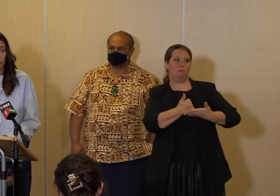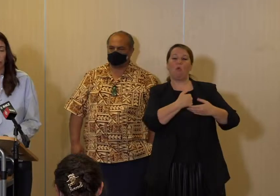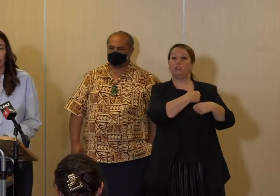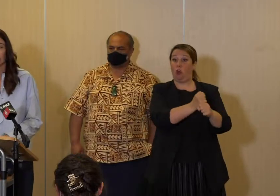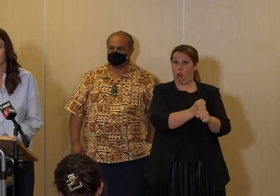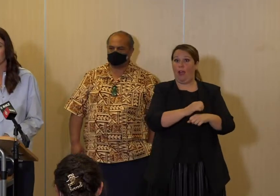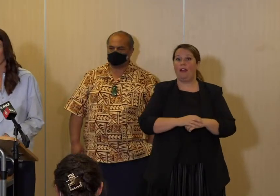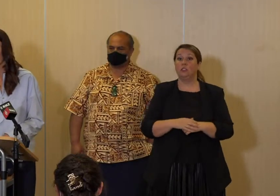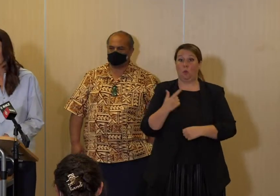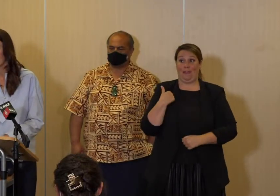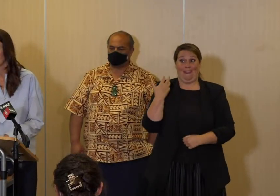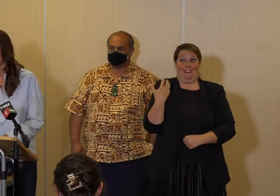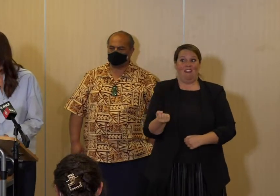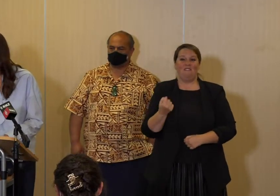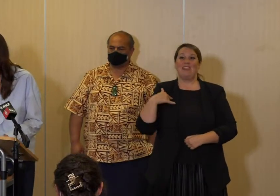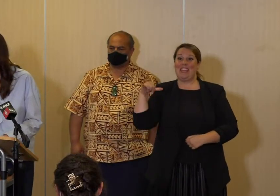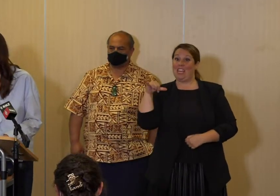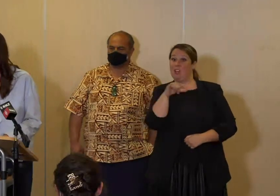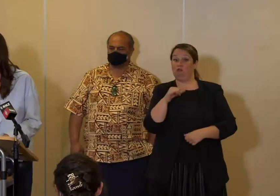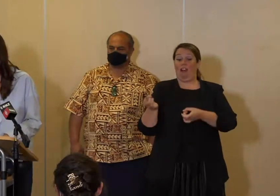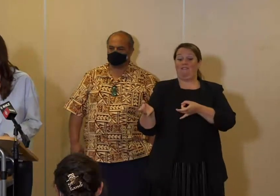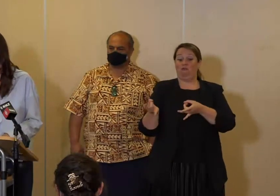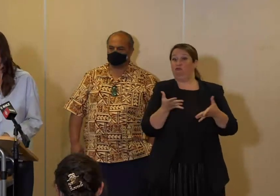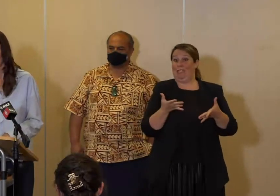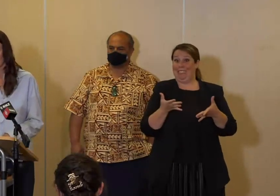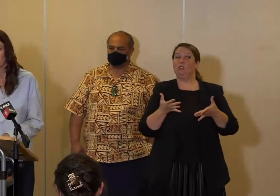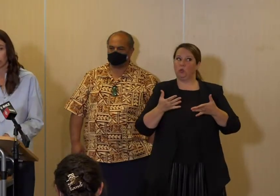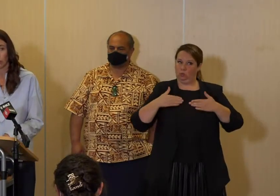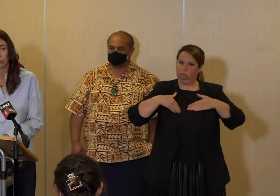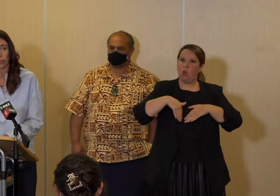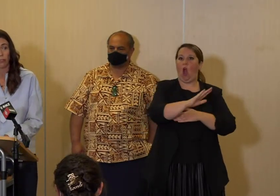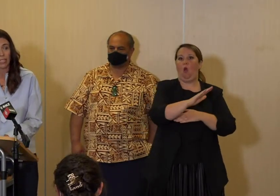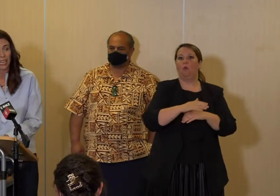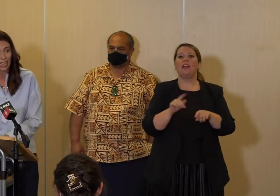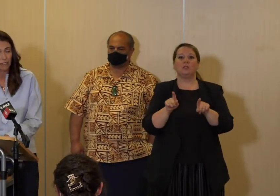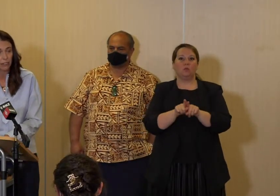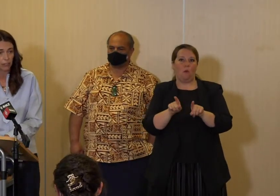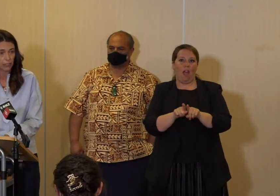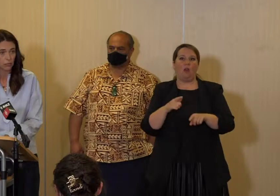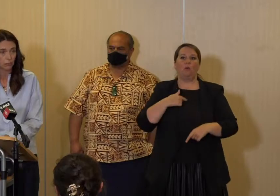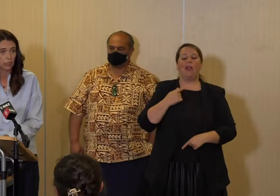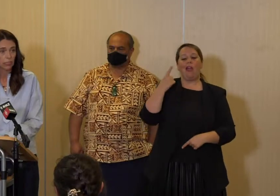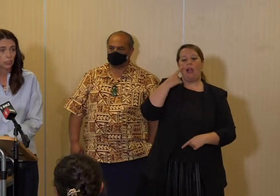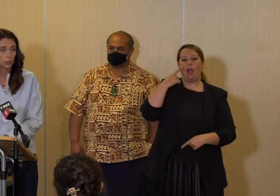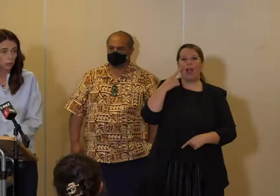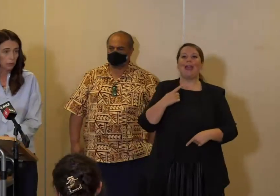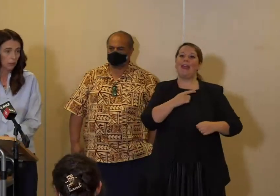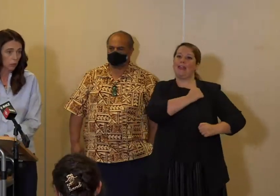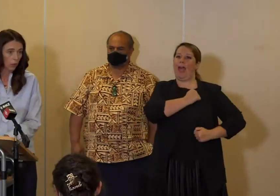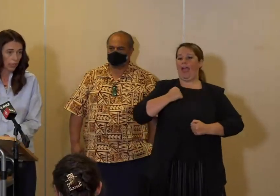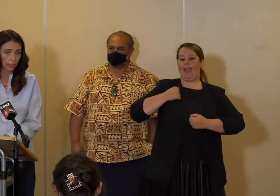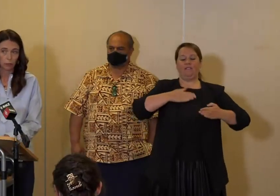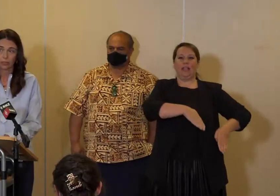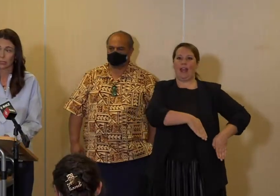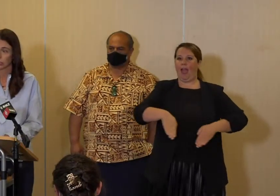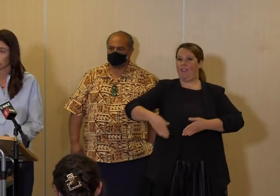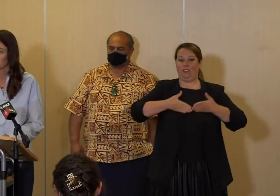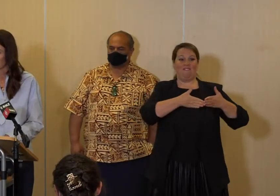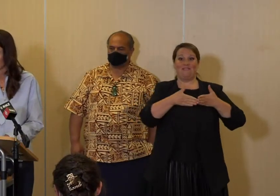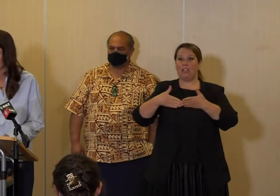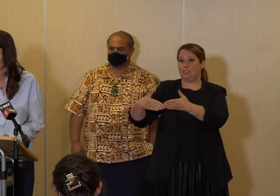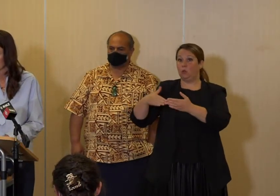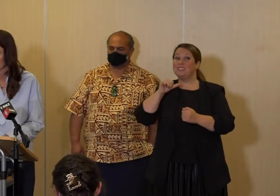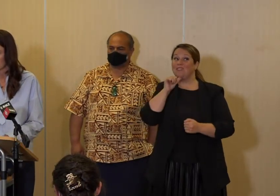the aircraft ready to deploy and in tandem are also looking at the deployment of a Navy vessel, should it be required, with